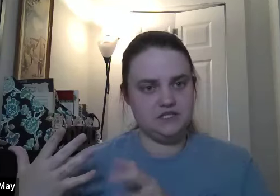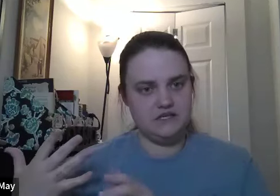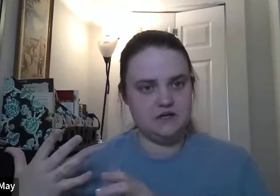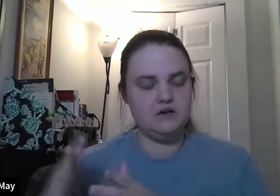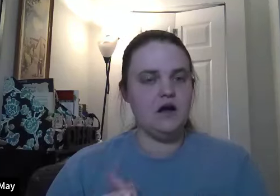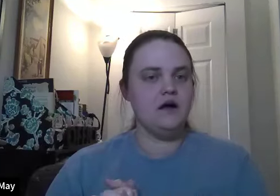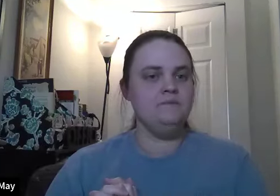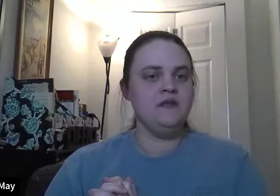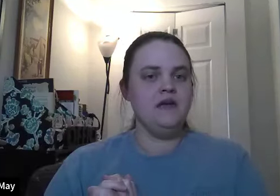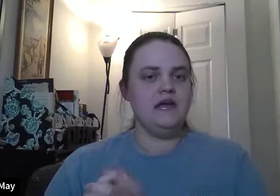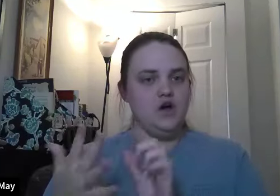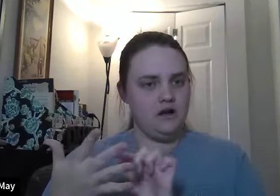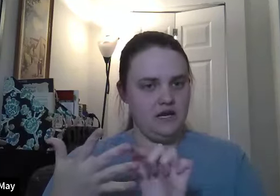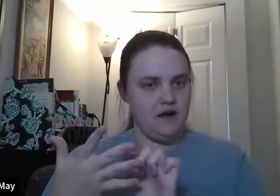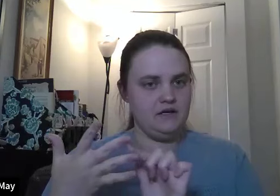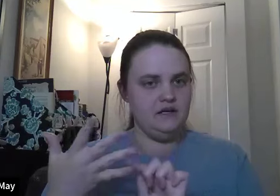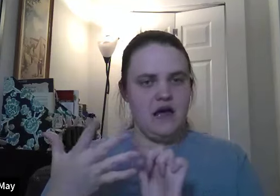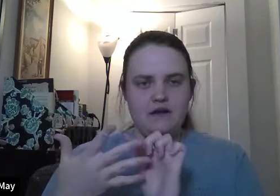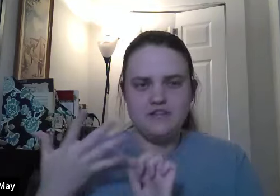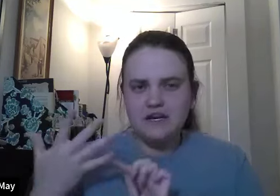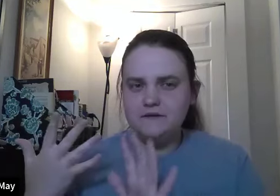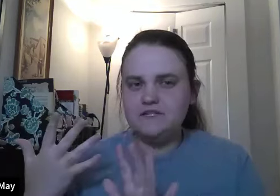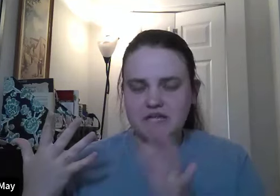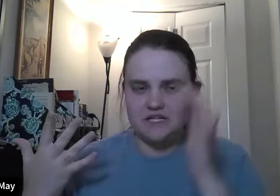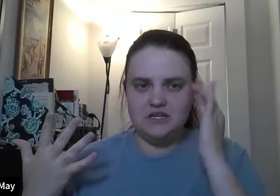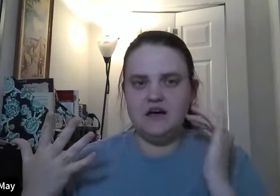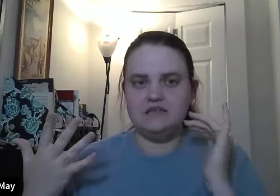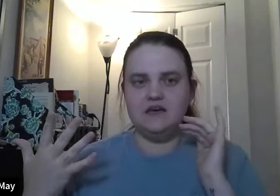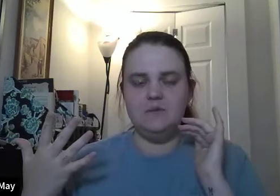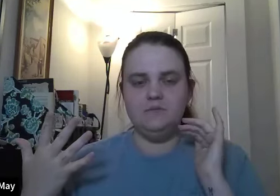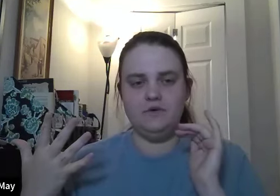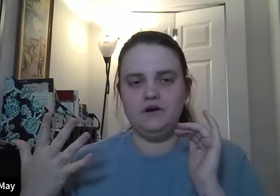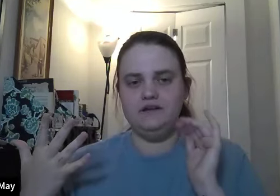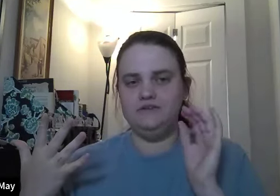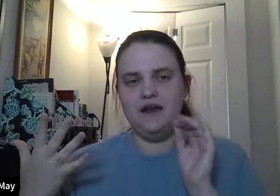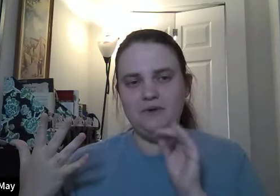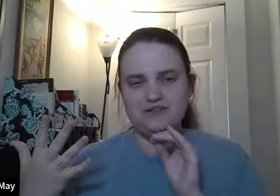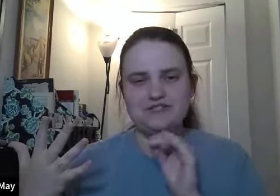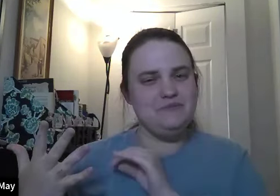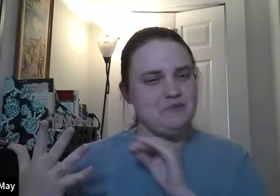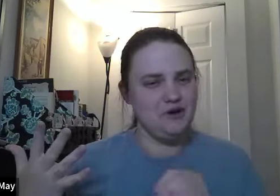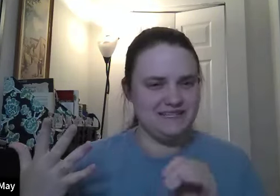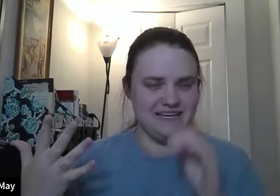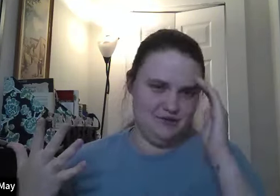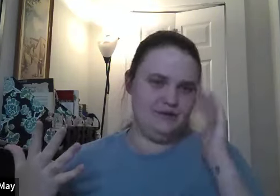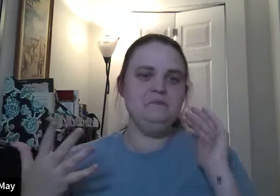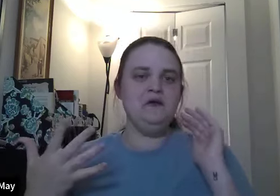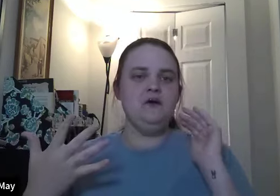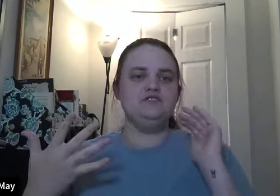conversations later and talking about it. I've done it a few times actually in class before. And if you kind of watch closely, you may will notice I do it. So